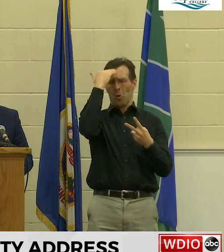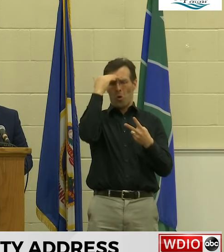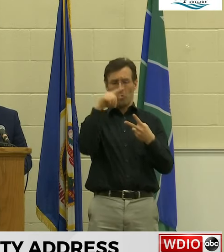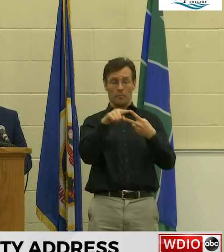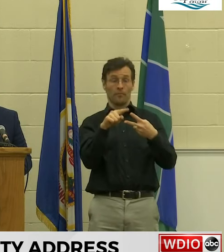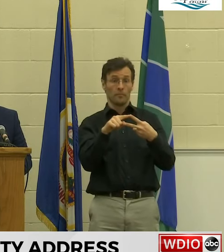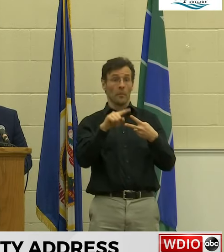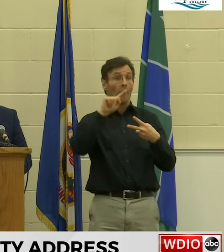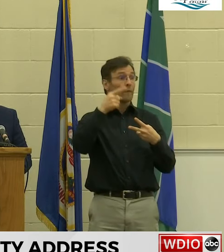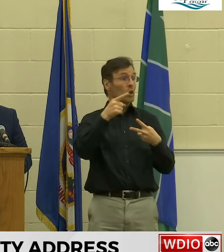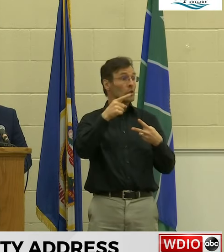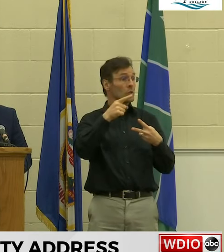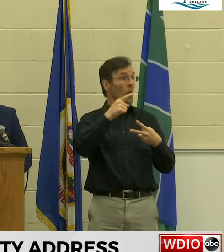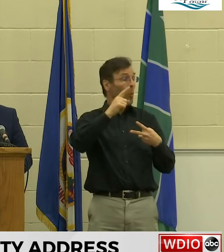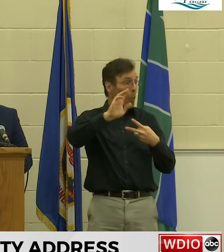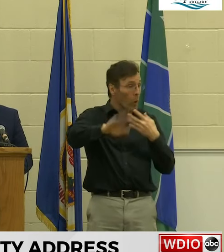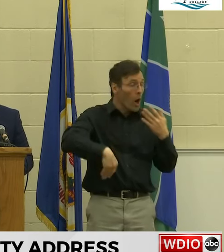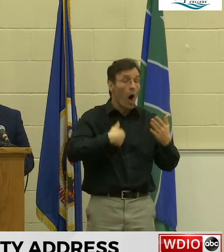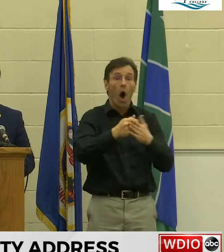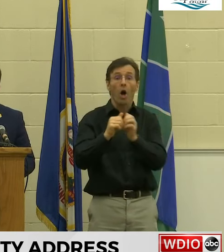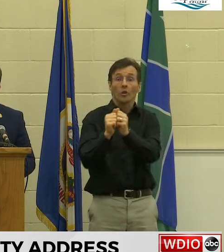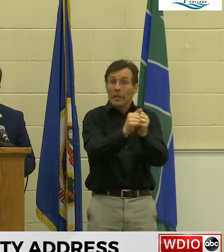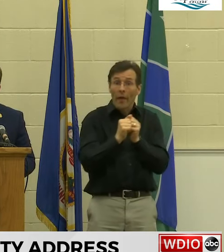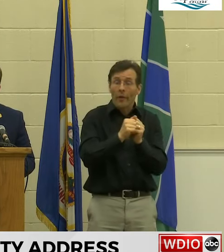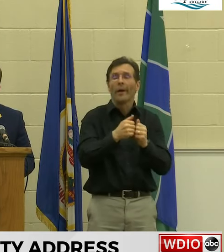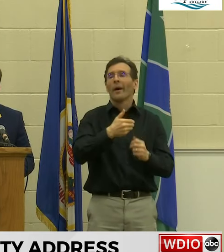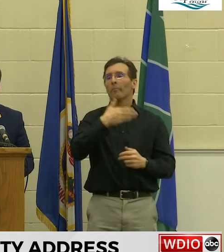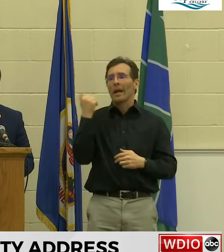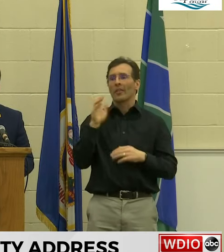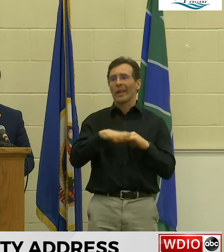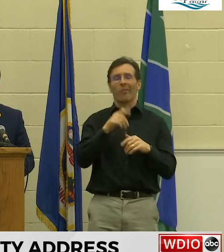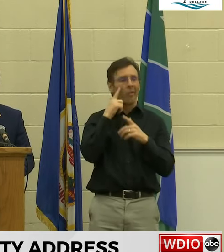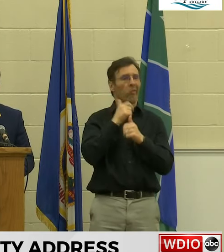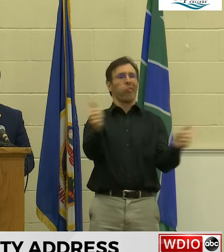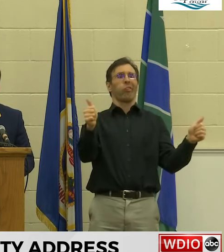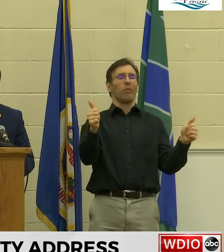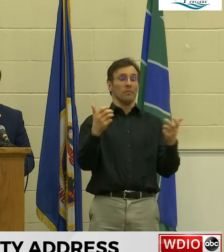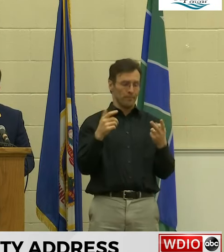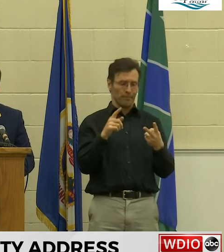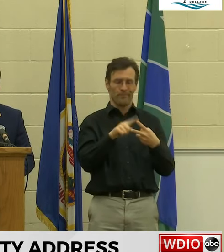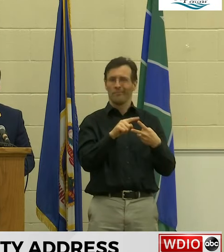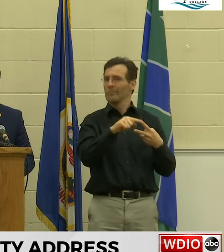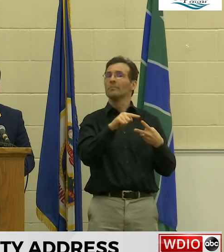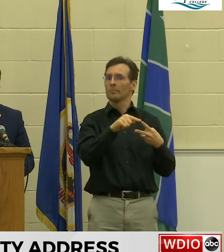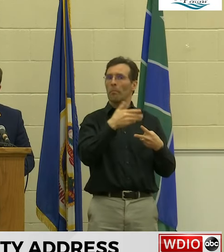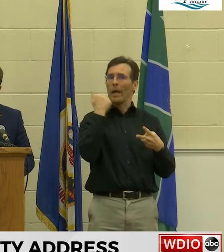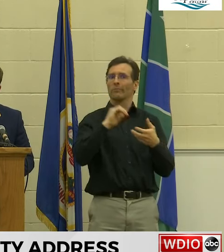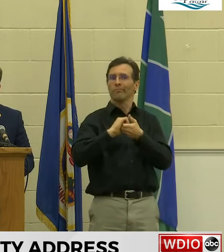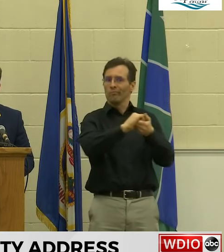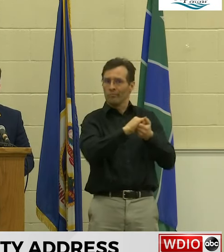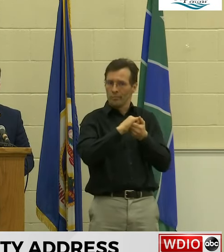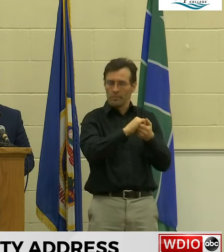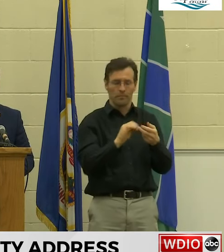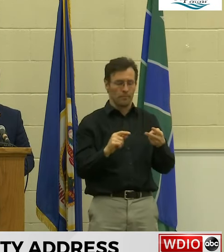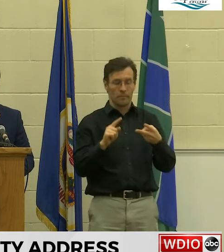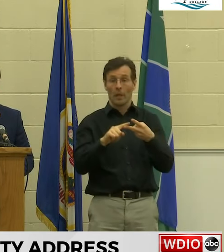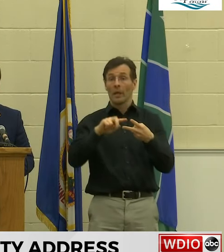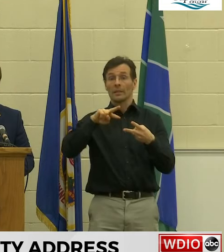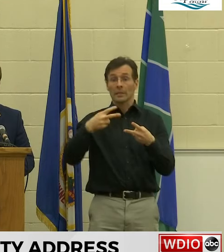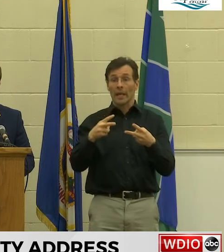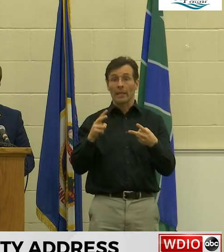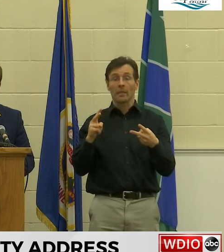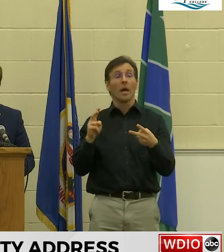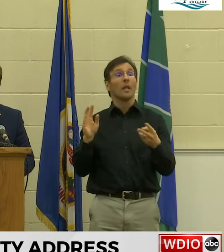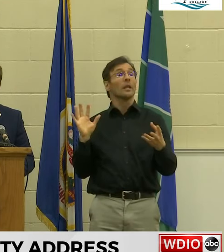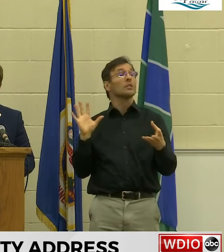the philosophy that we're all in this together is a lot better than the philosophy of you're on your own. And the second is that the whole, the sum of the parts is